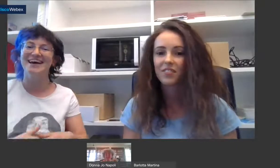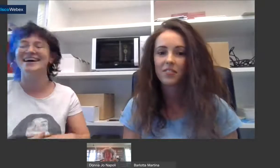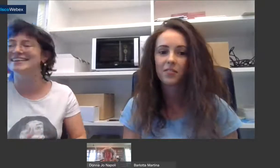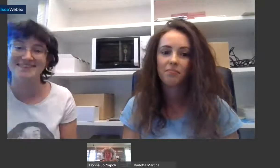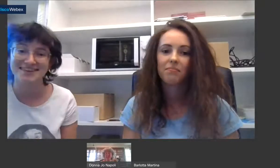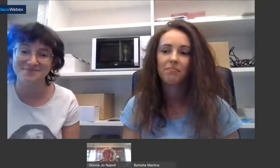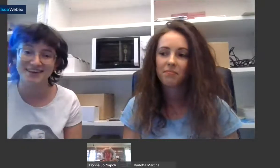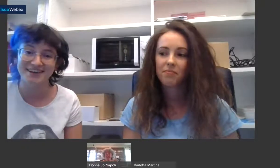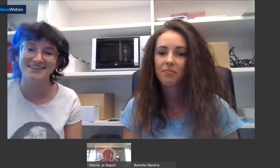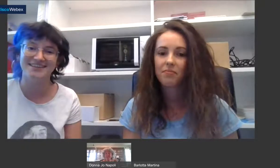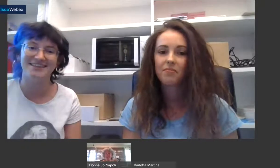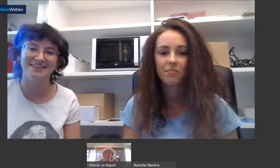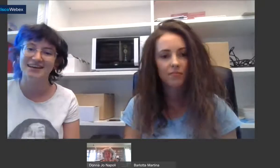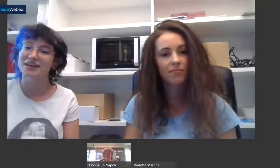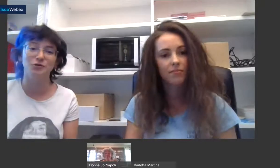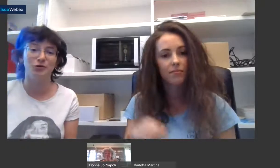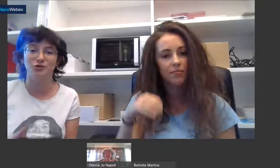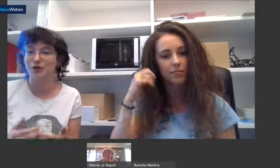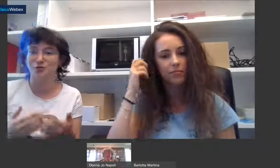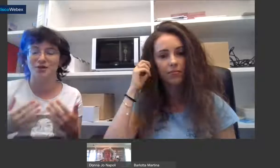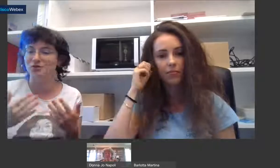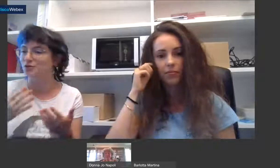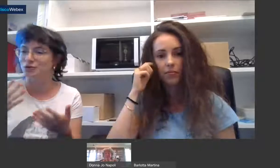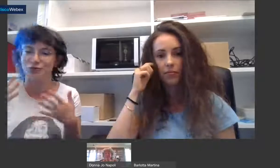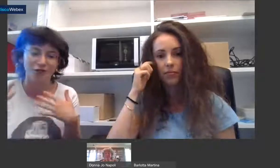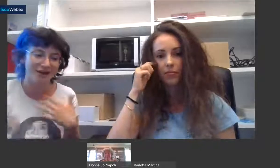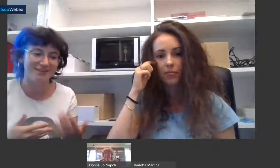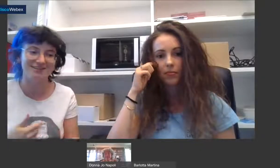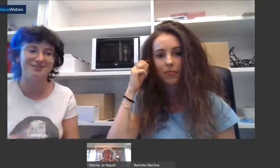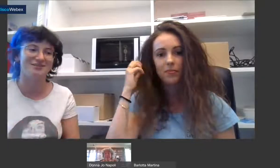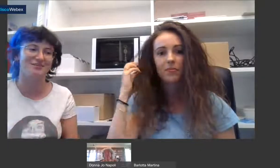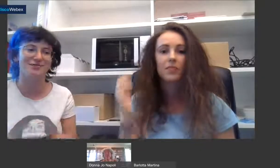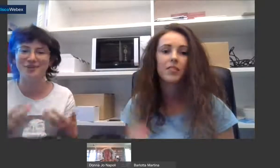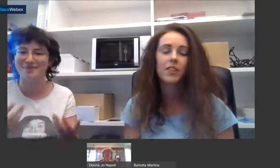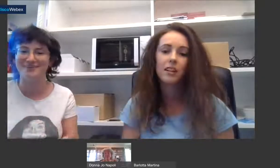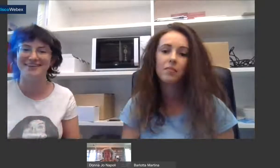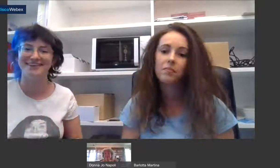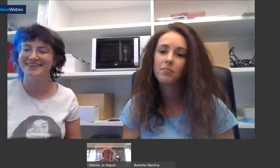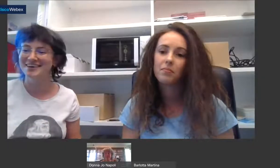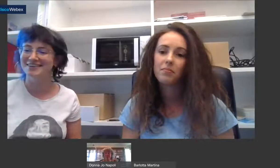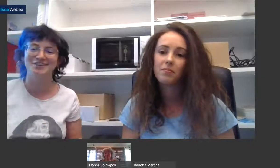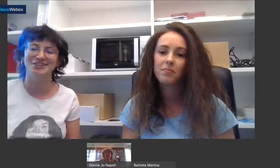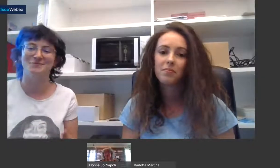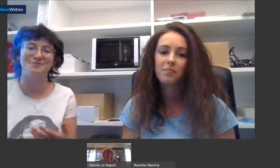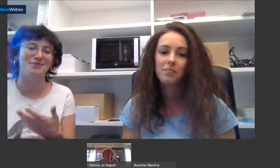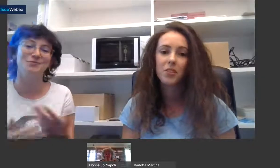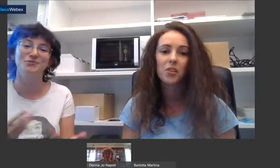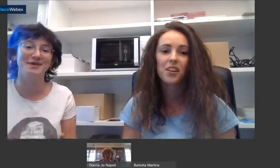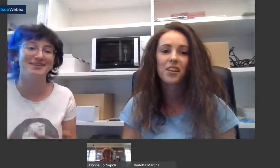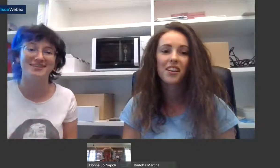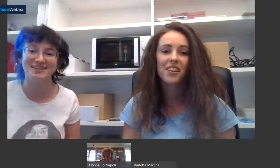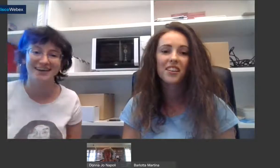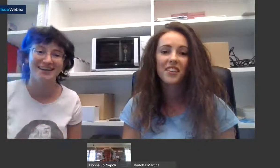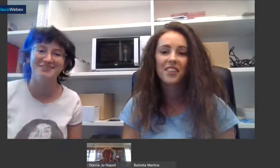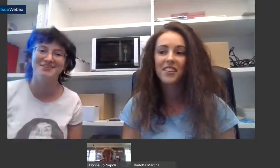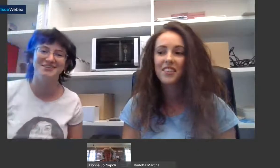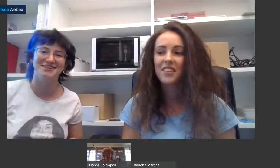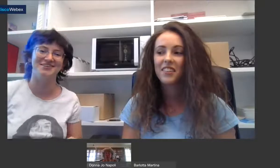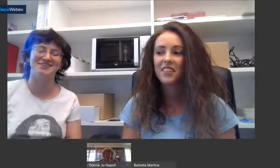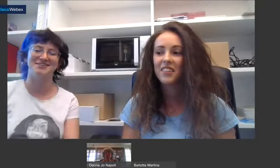add subtitles, and if you want to recommend it to your friends or family, teach them about movement and sign language, then you can just send